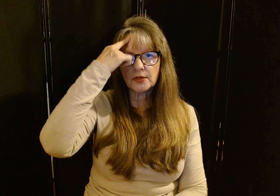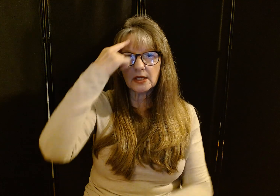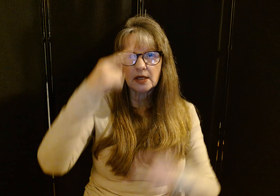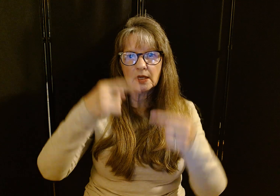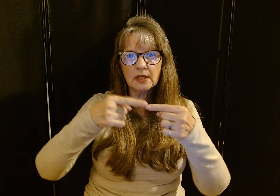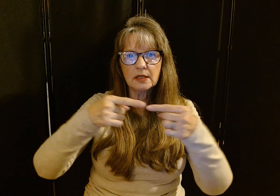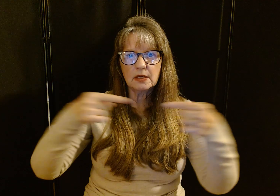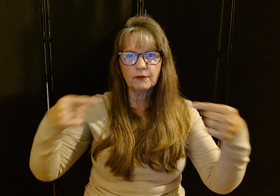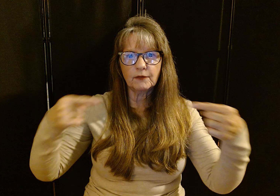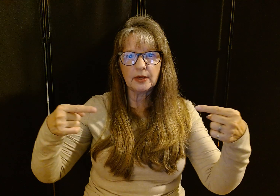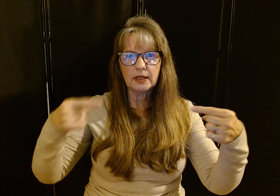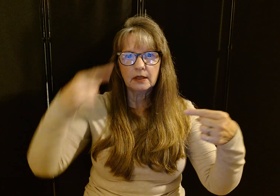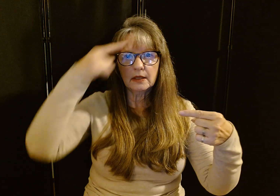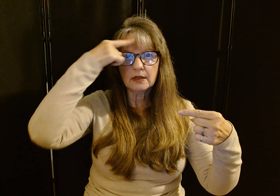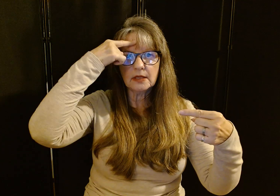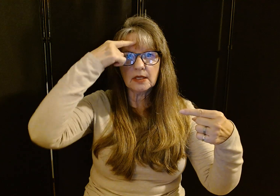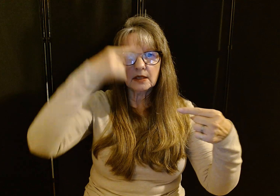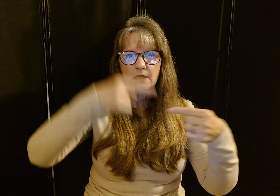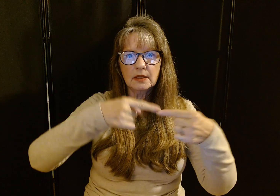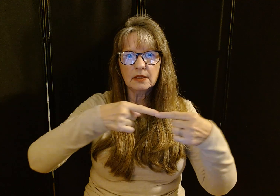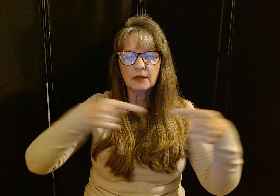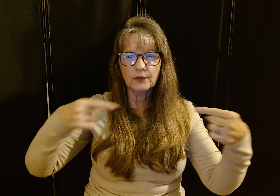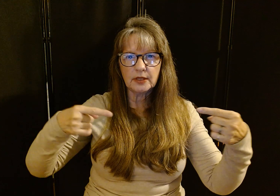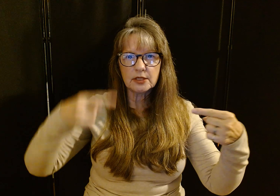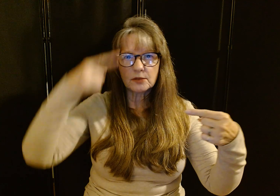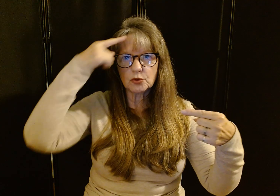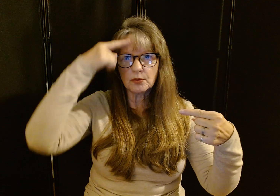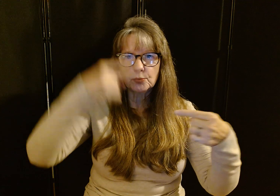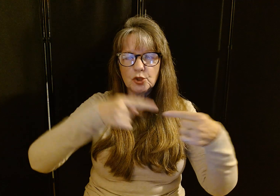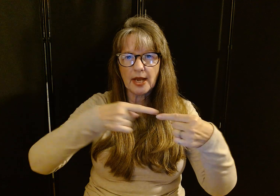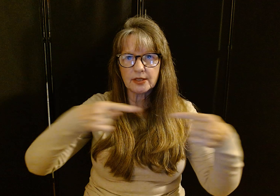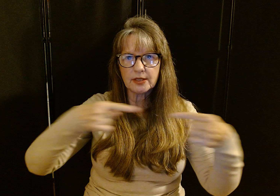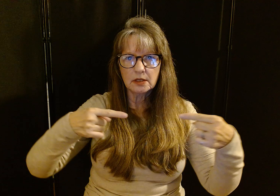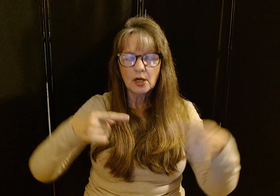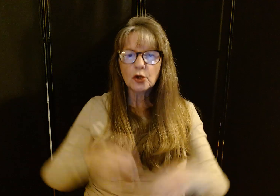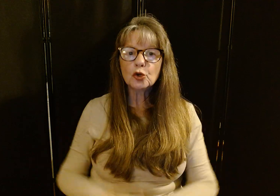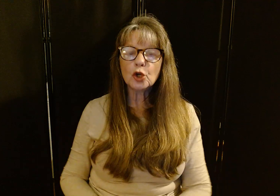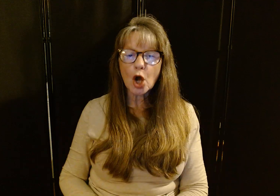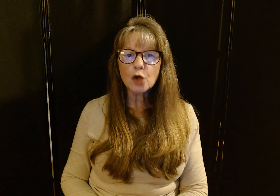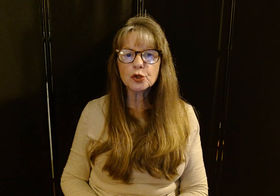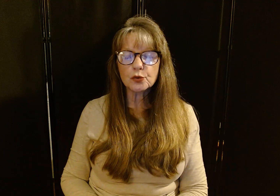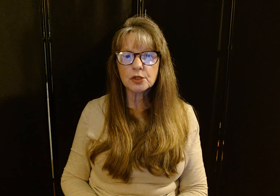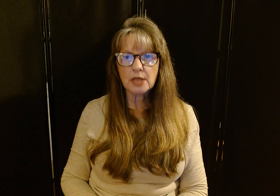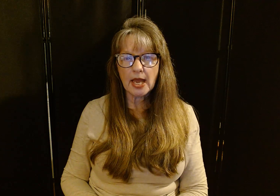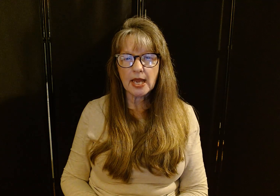think differently. Think differently is to object. You could also say,